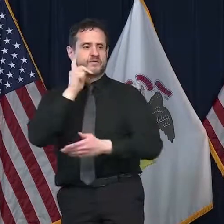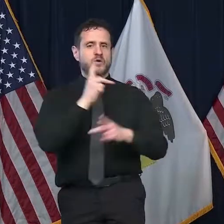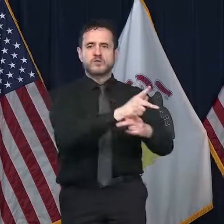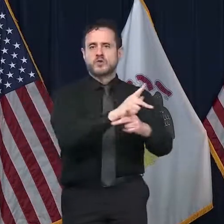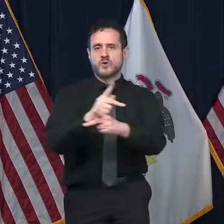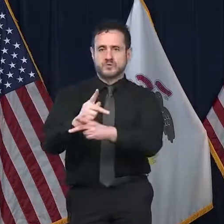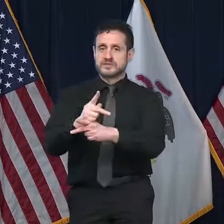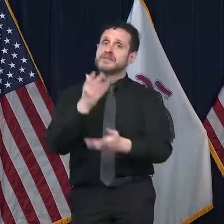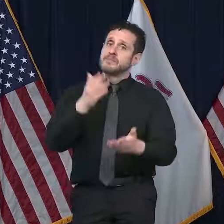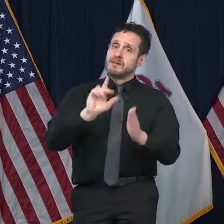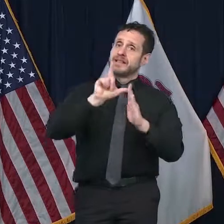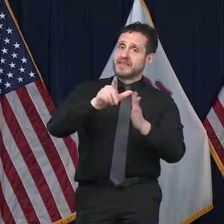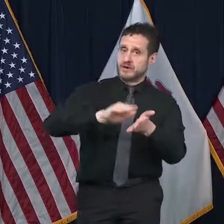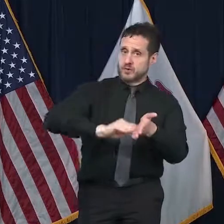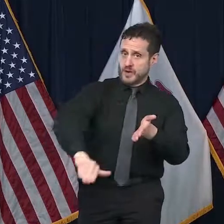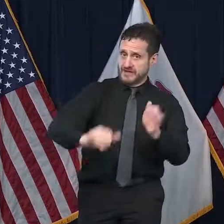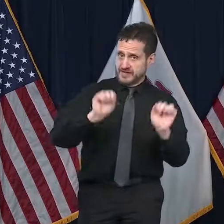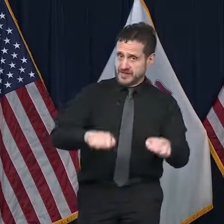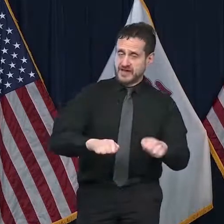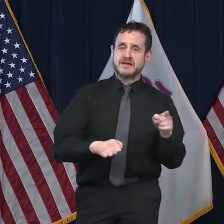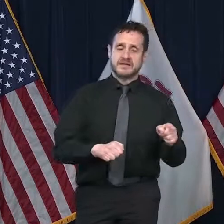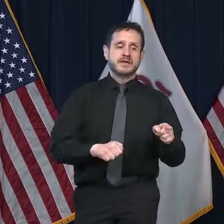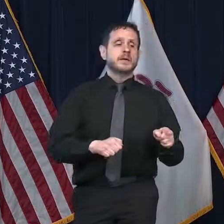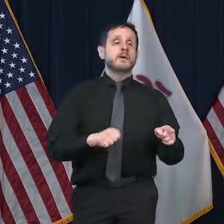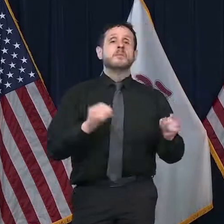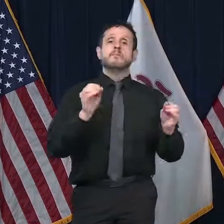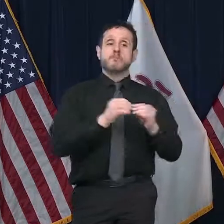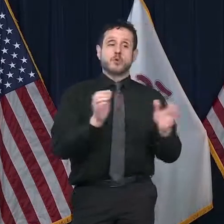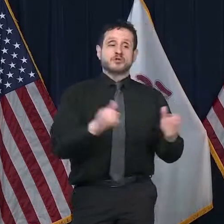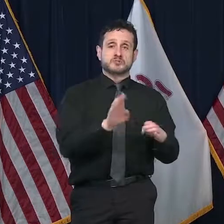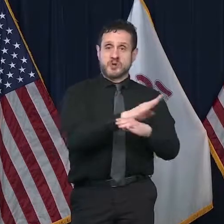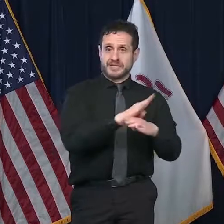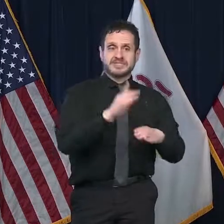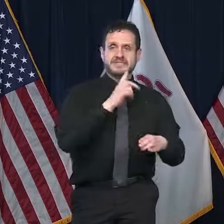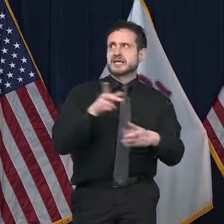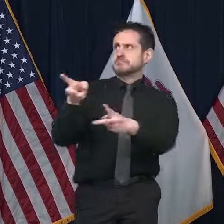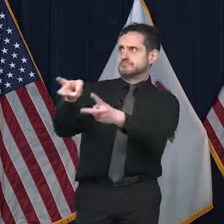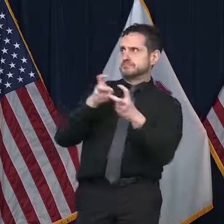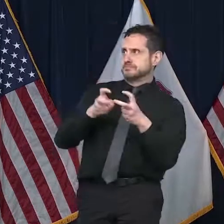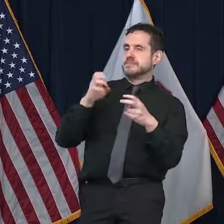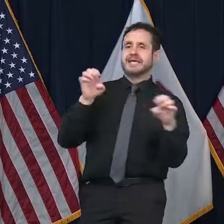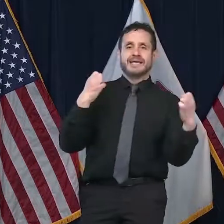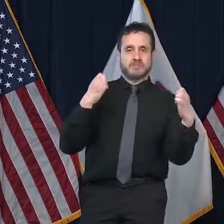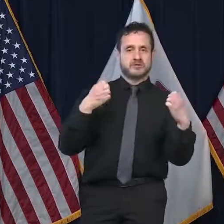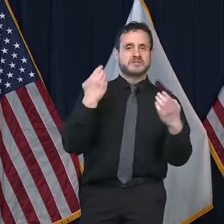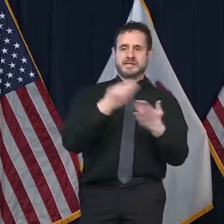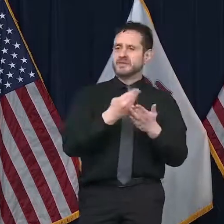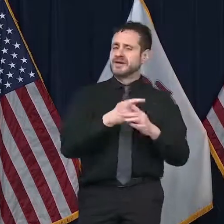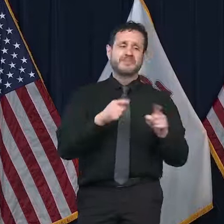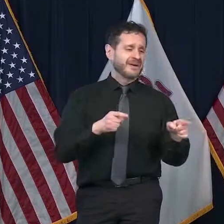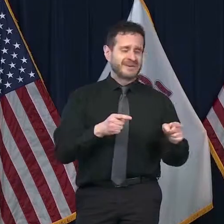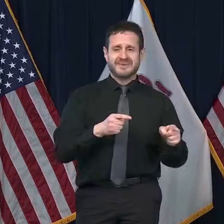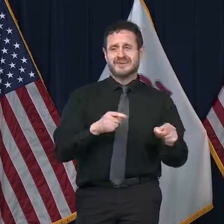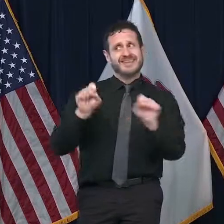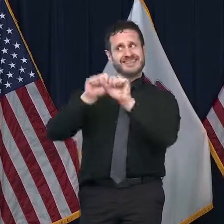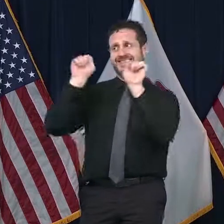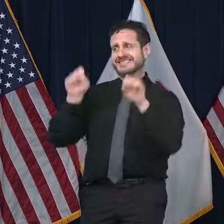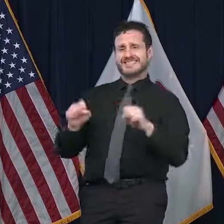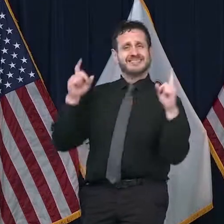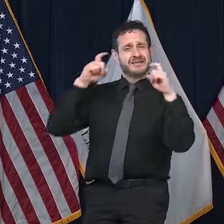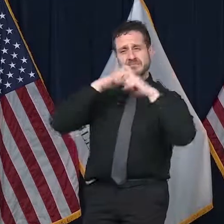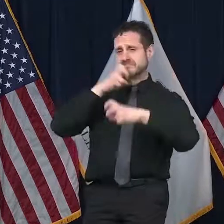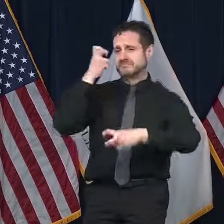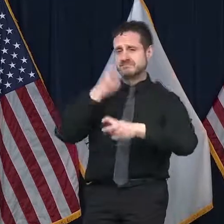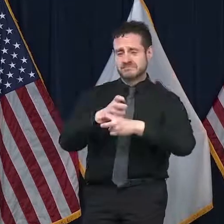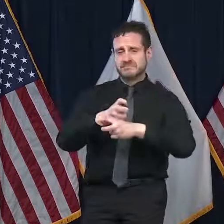small businesses to unlock emergency funds. Of course, that's easier said than done. We know from past rounds that the